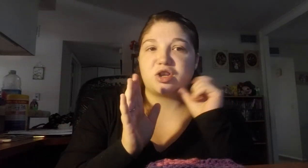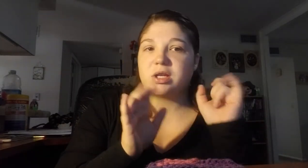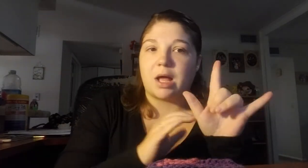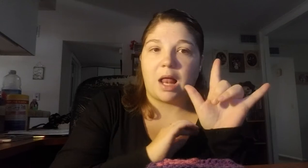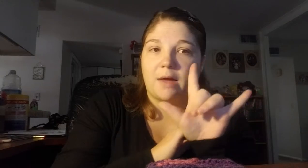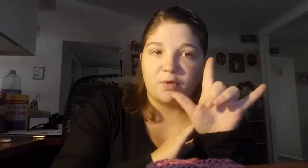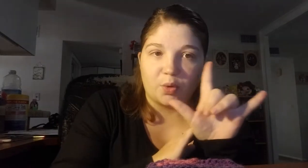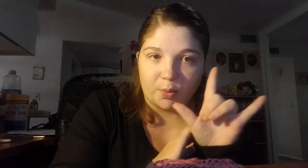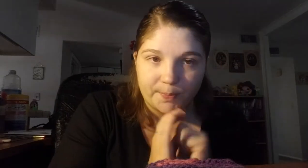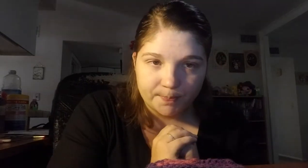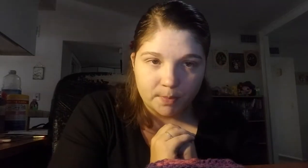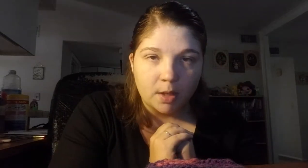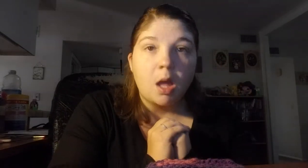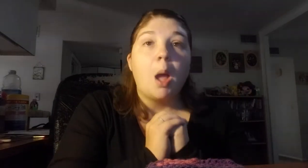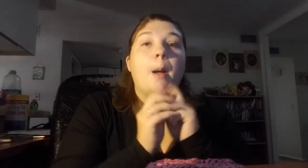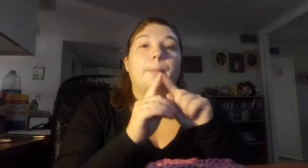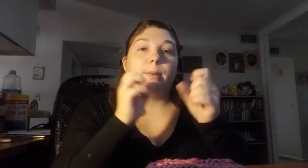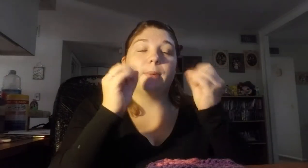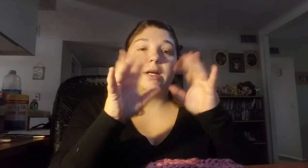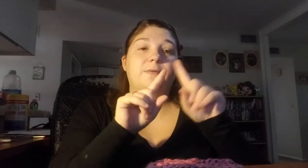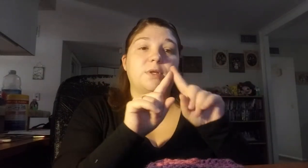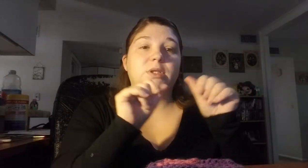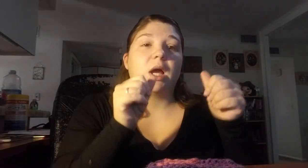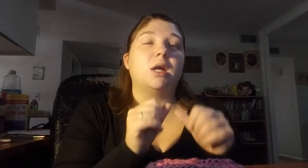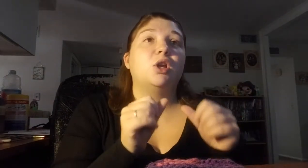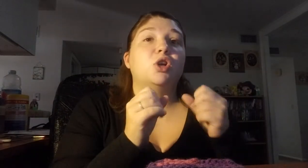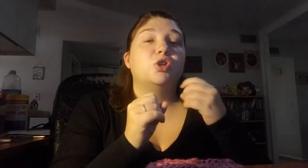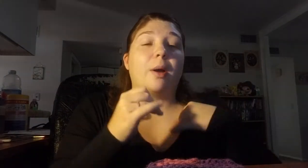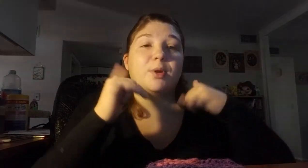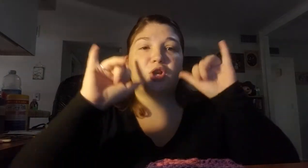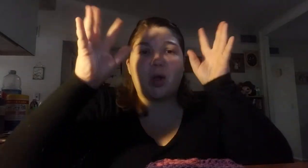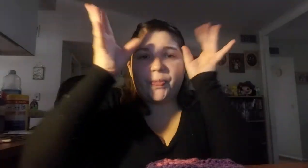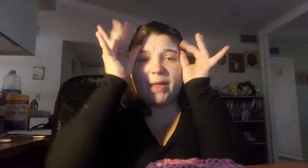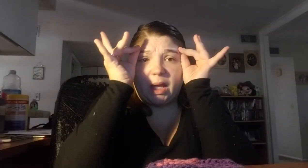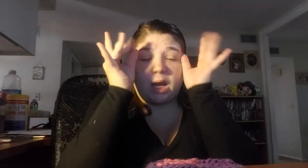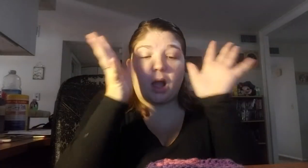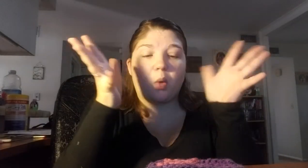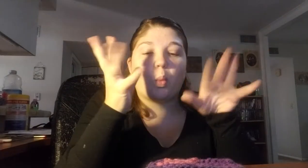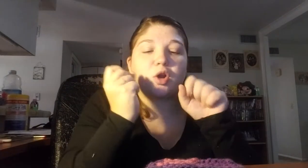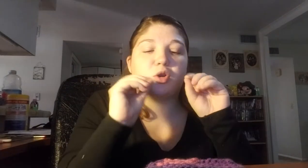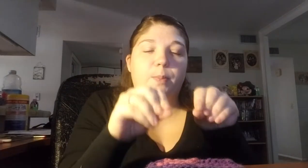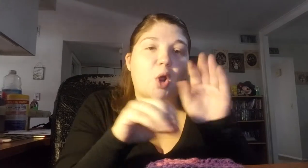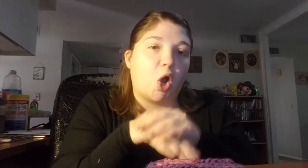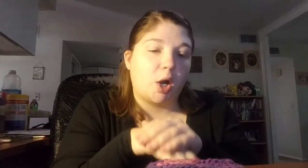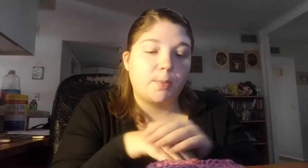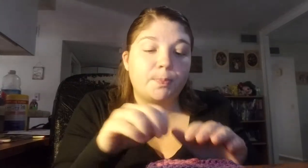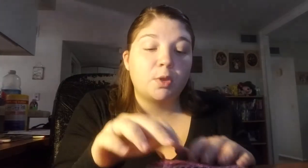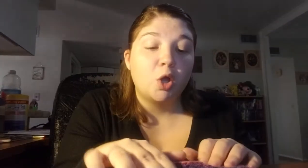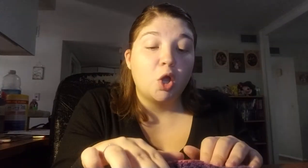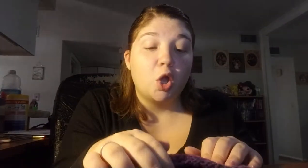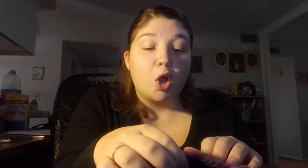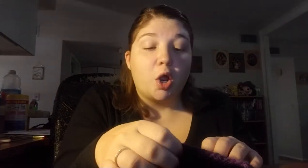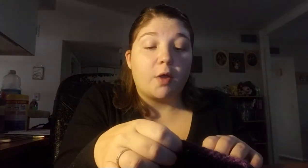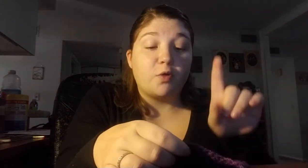the I Love You, but many different designs. So I'm still thinking on what to put on. If you